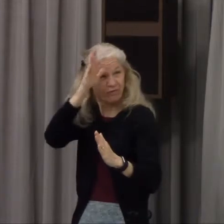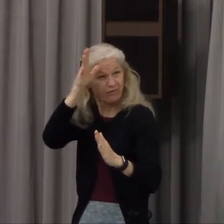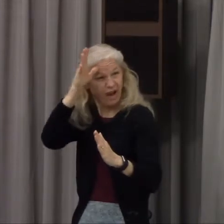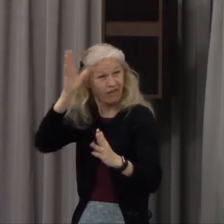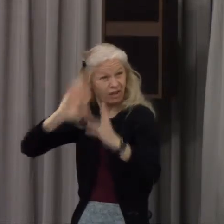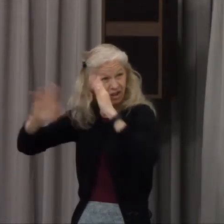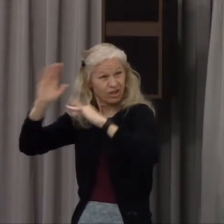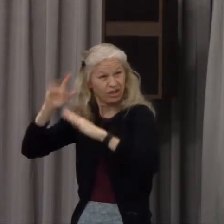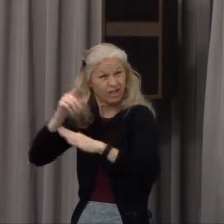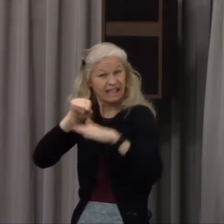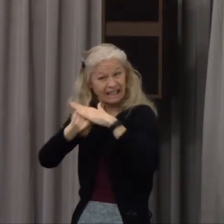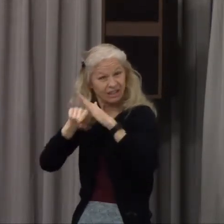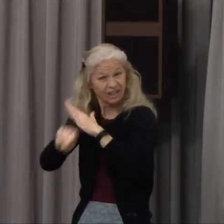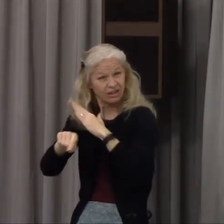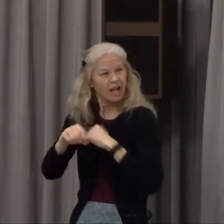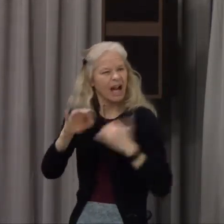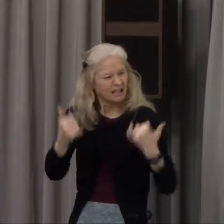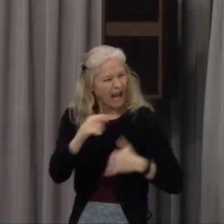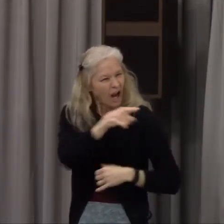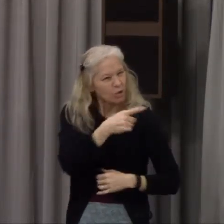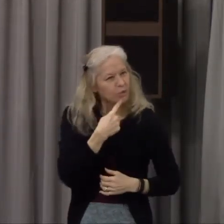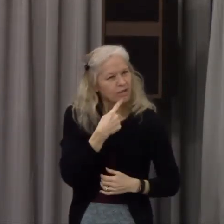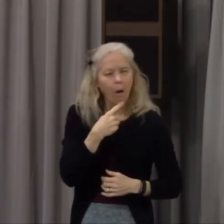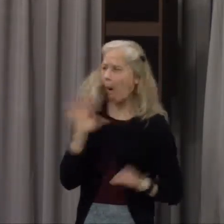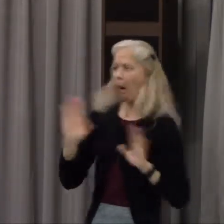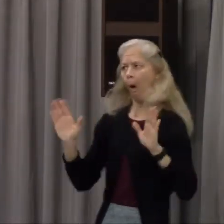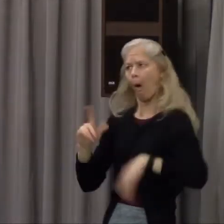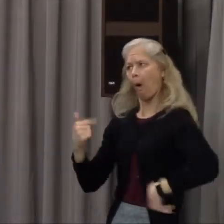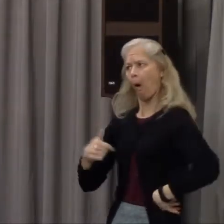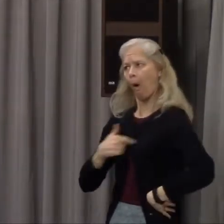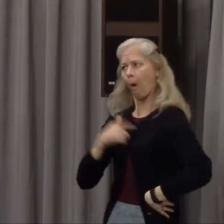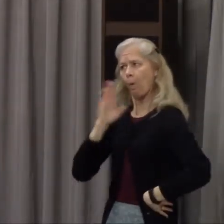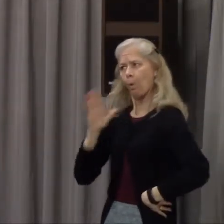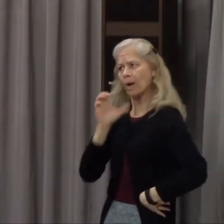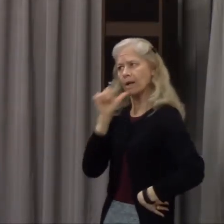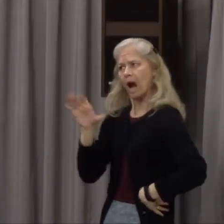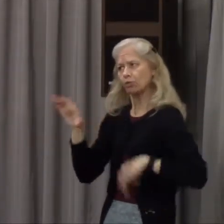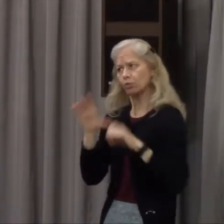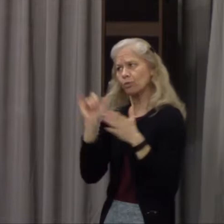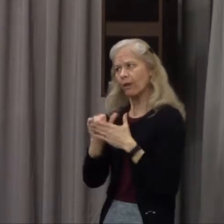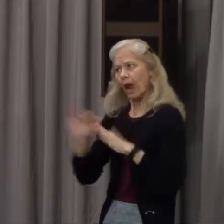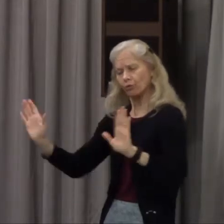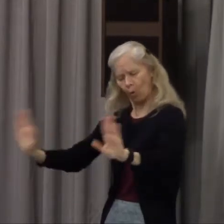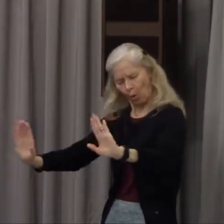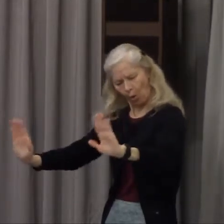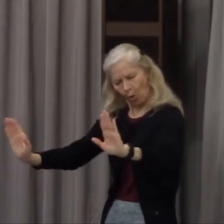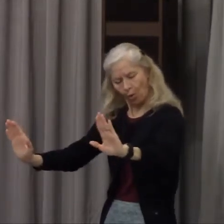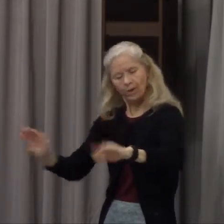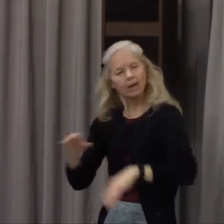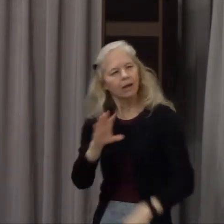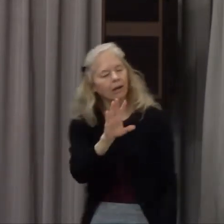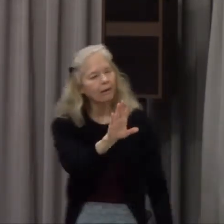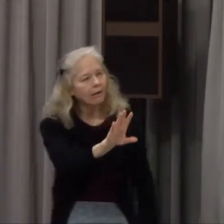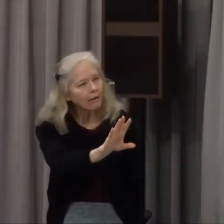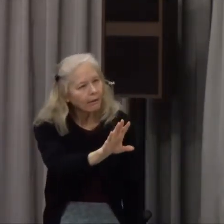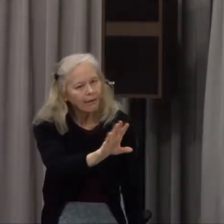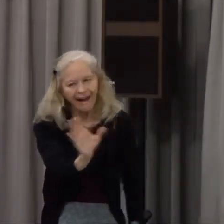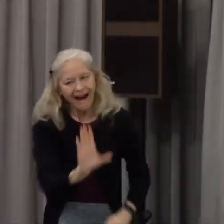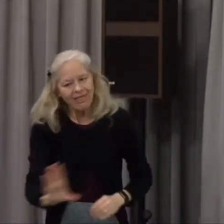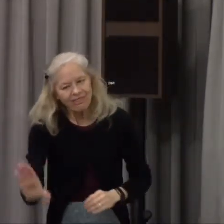of the prophets. Oh, we would never think of slaying a prophet. And Jesus knew very well they were thinking of slaying the